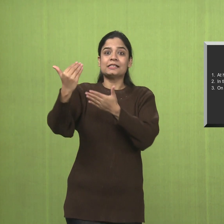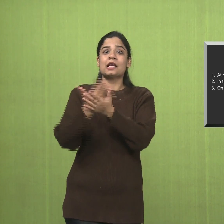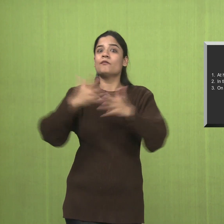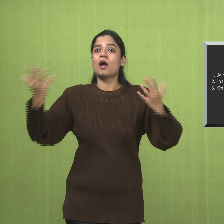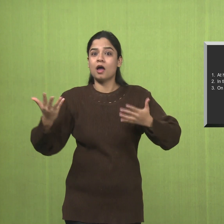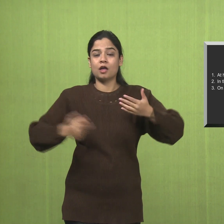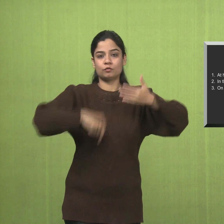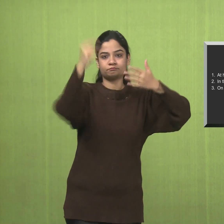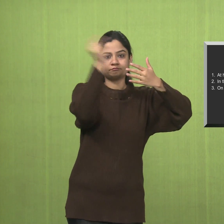future generations.